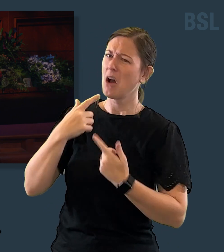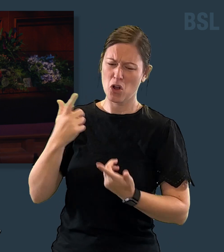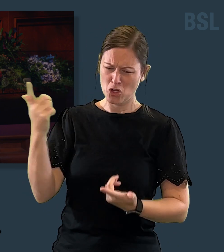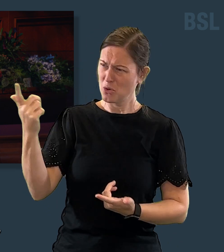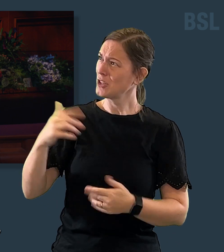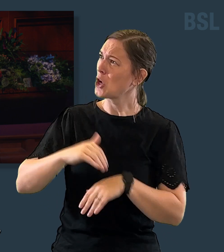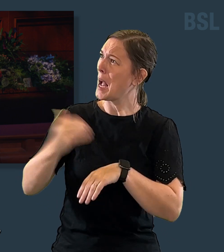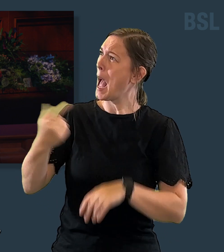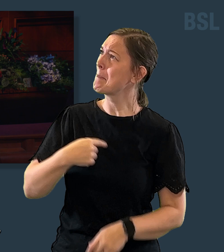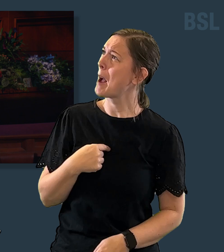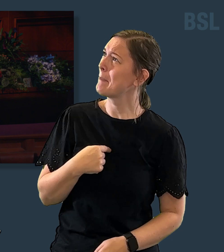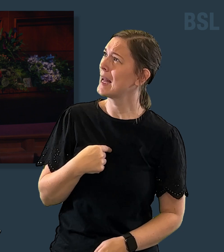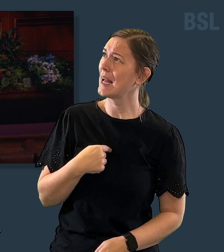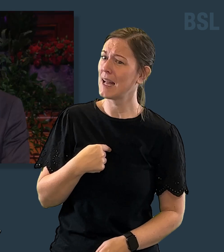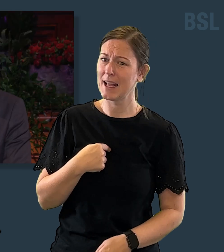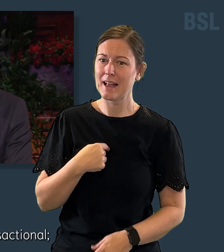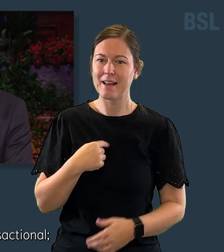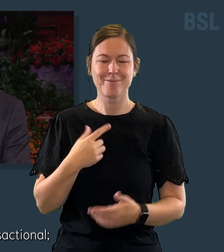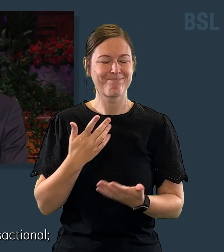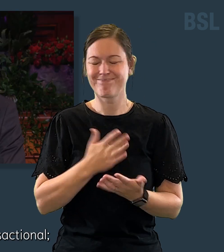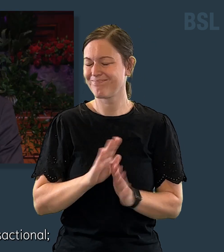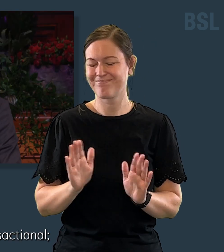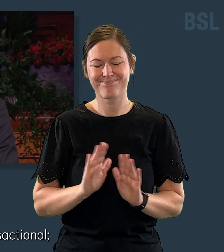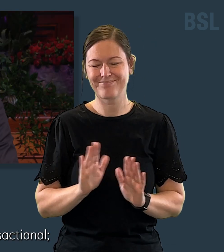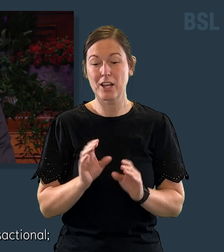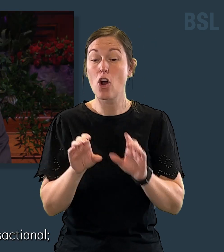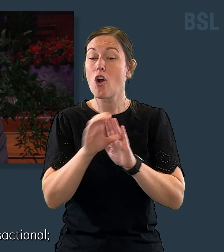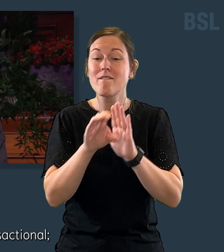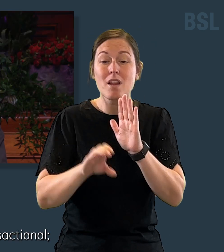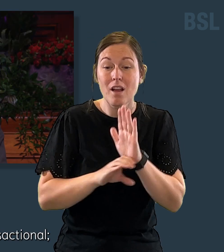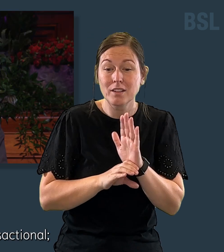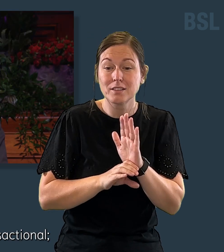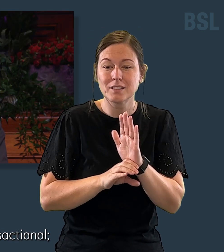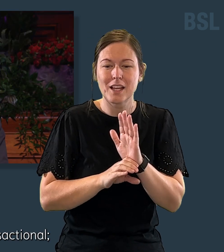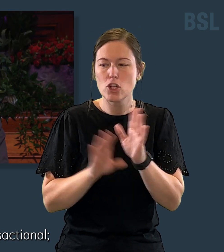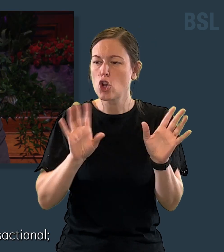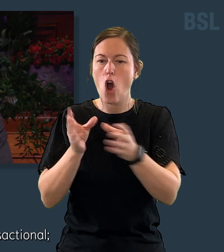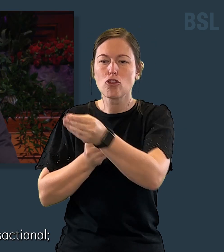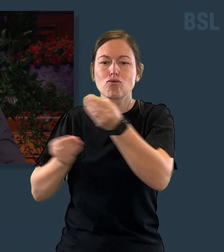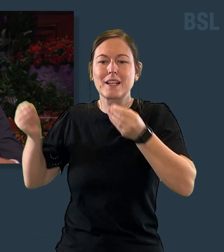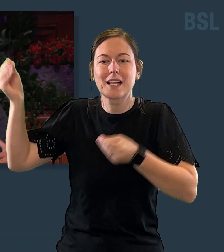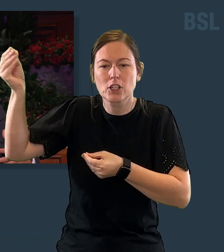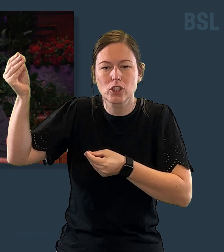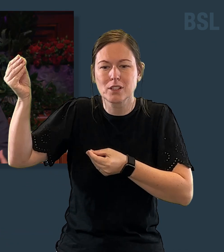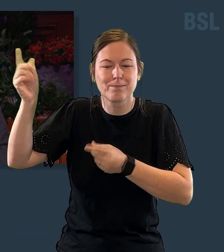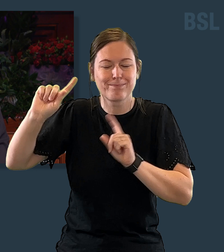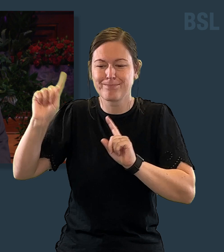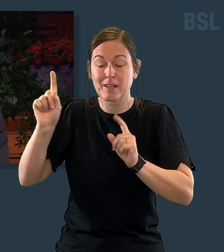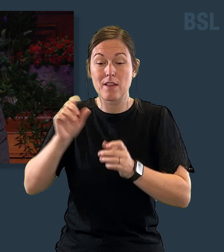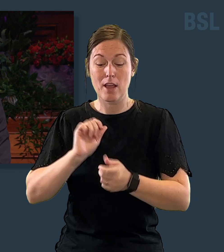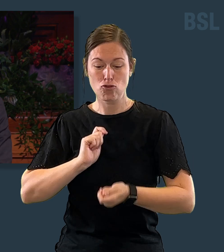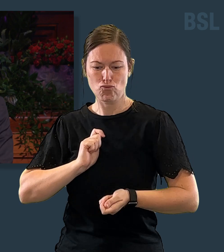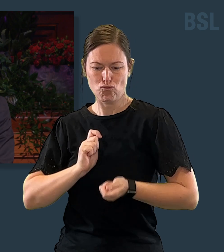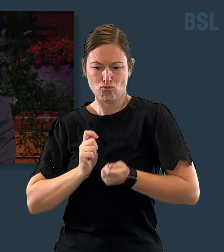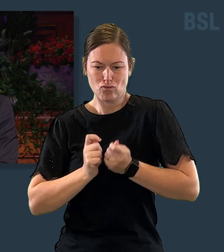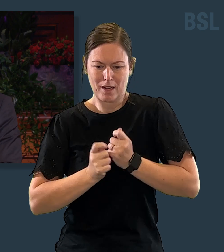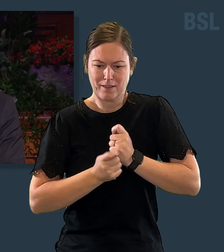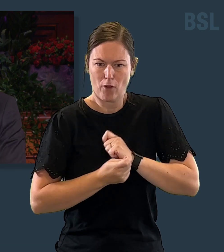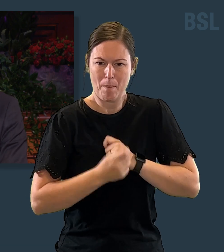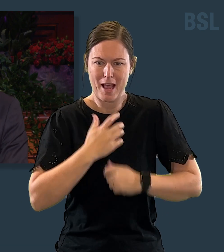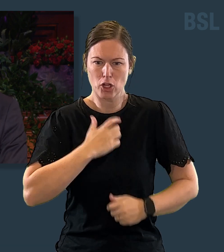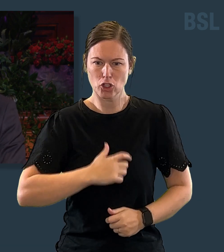Carest thou not that I perish? Our covenants are not merely transactional, they are transformational.